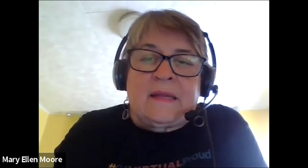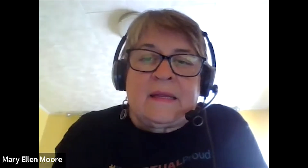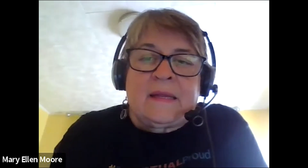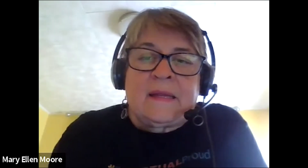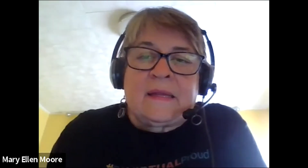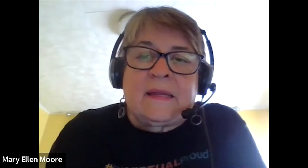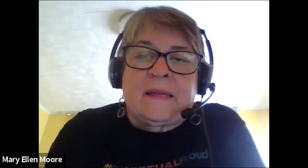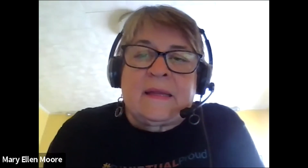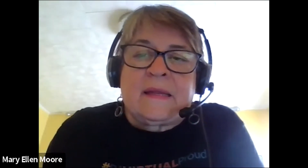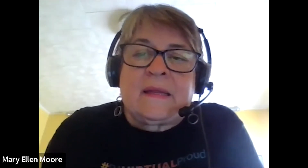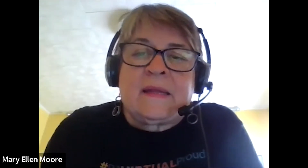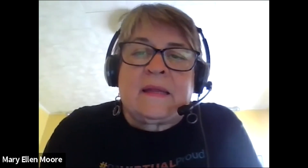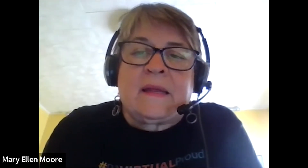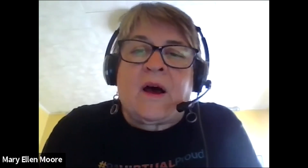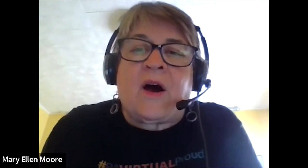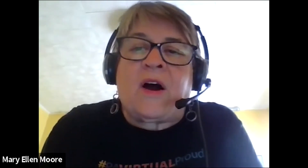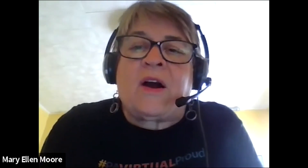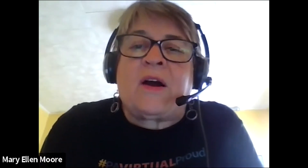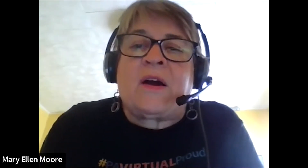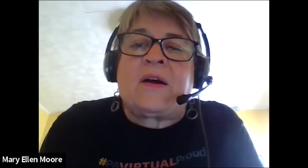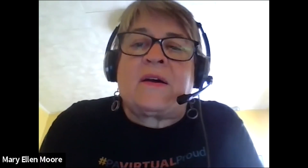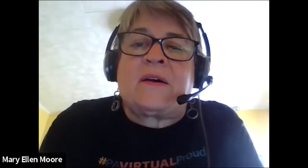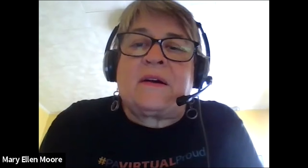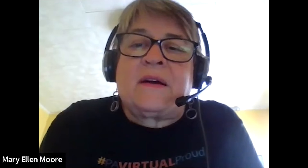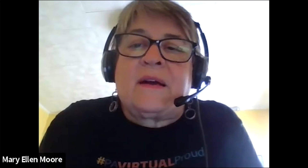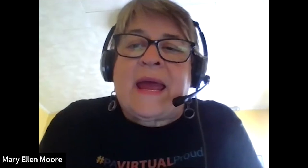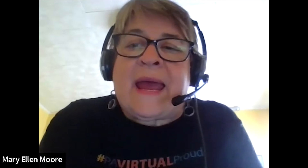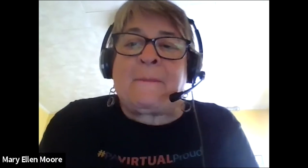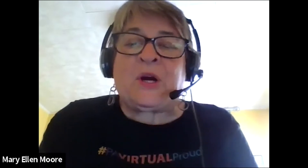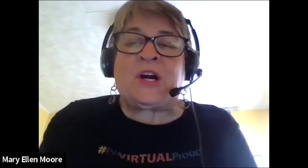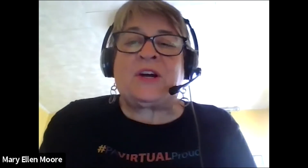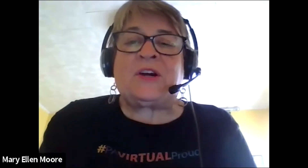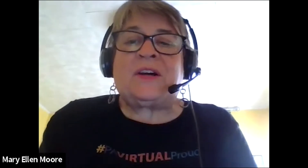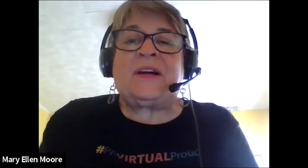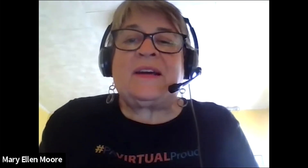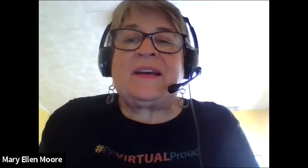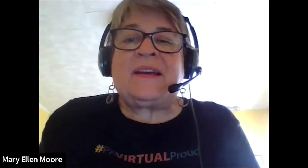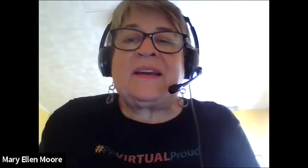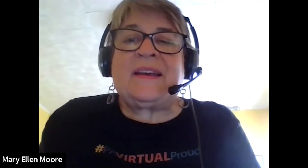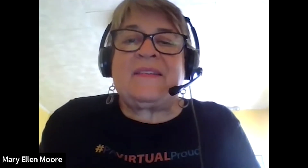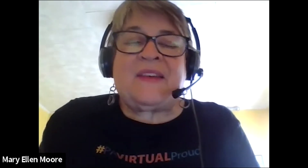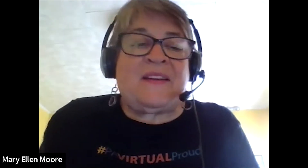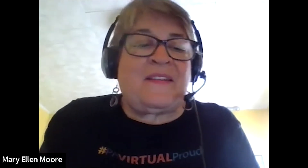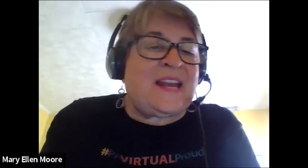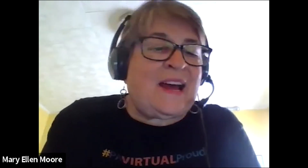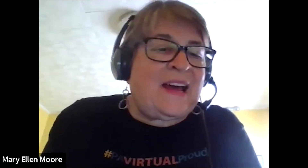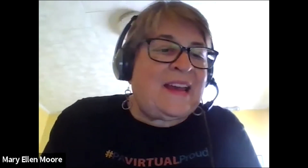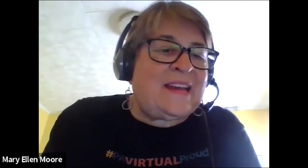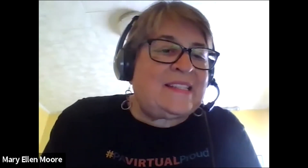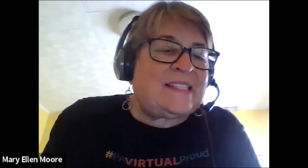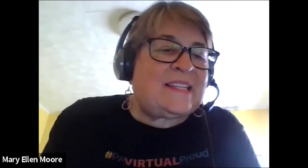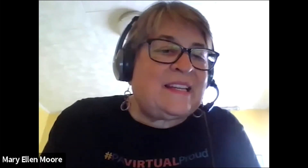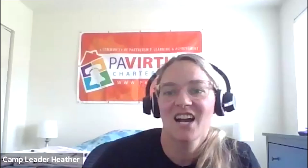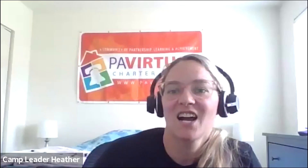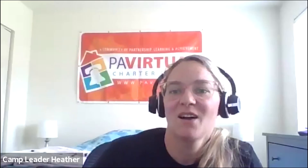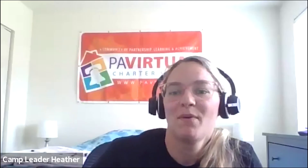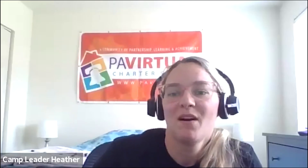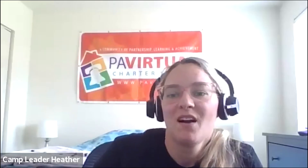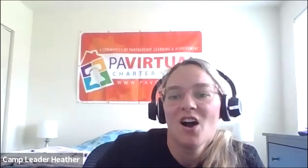R. Amber. Very nice. Good job. Very